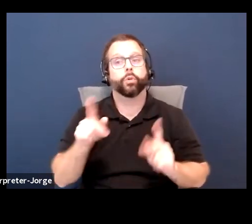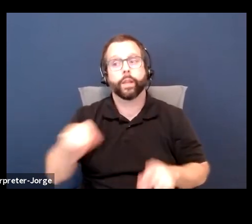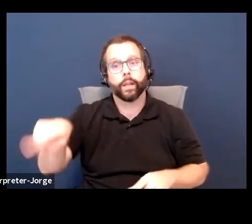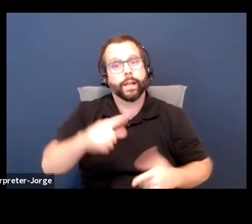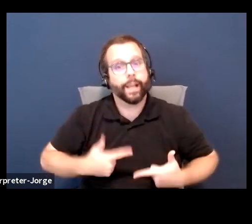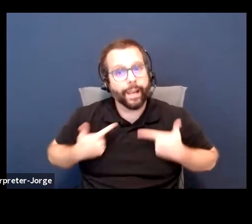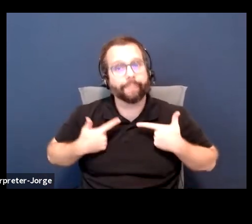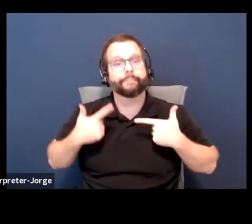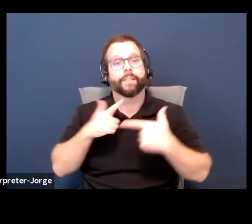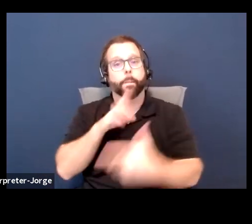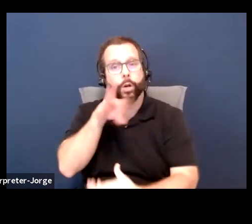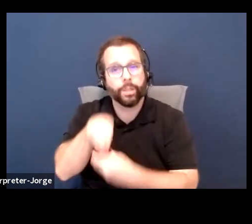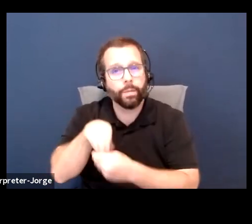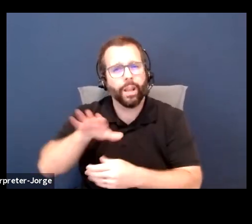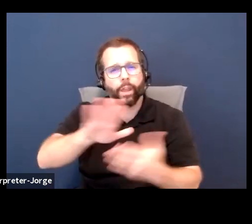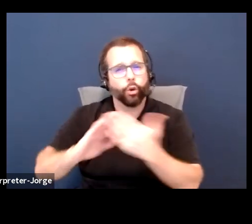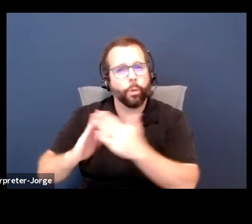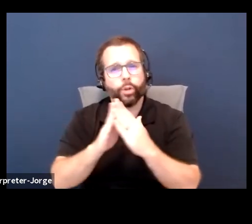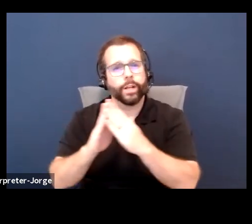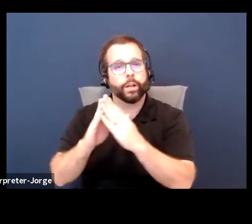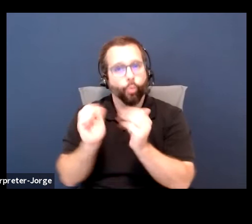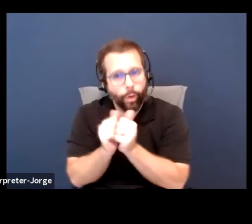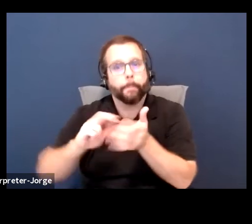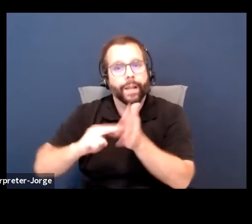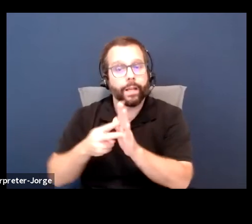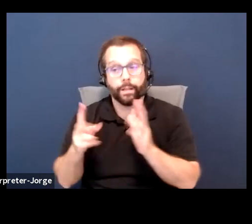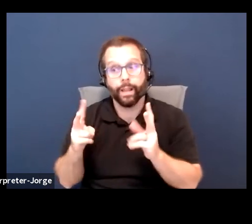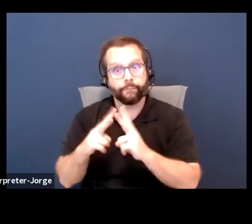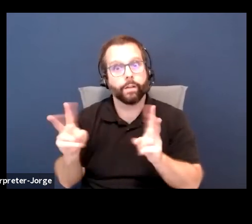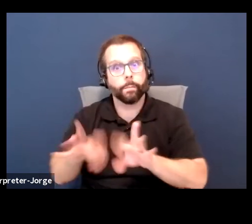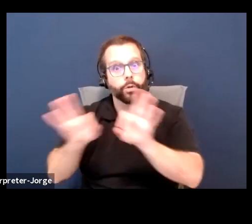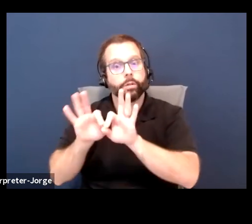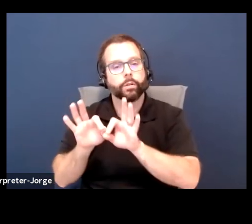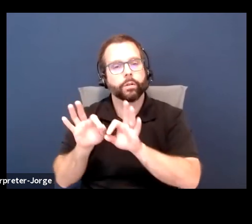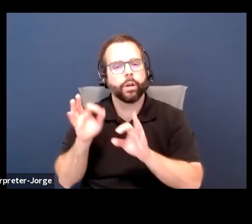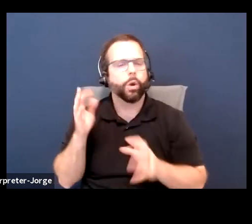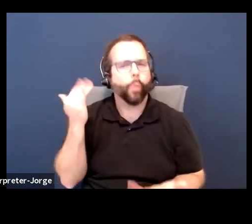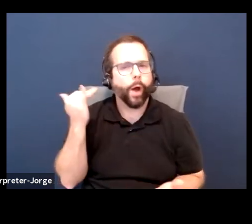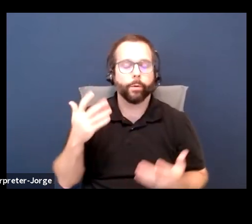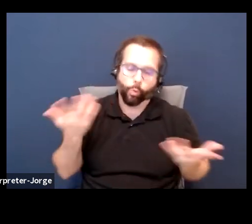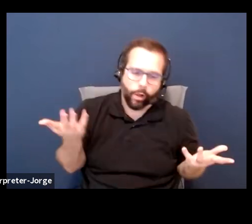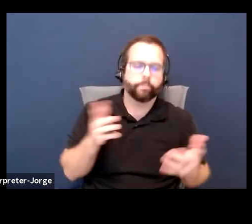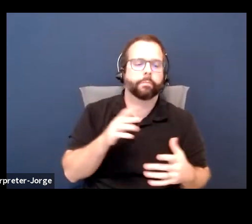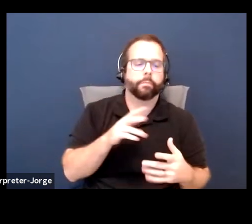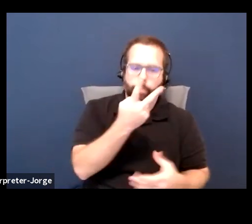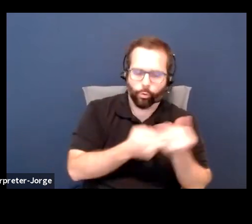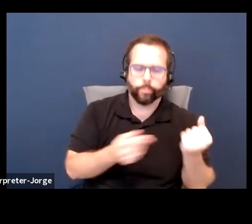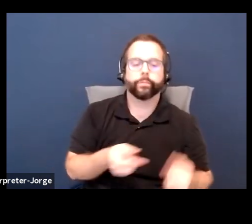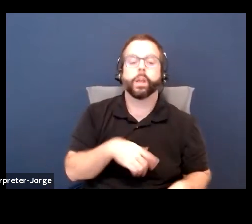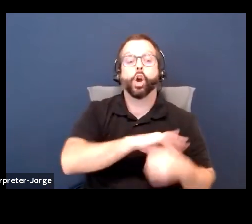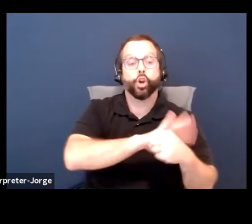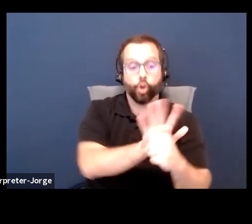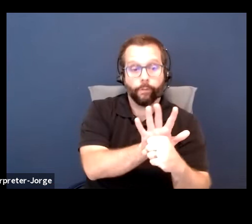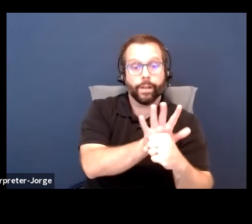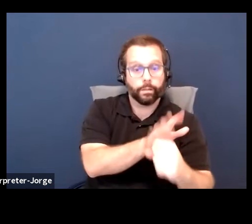communities has never been more important, both because the devastating impact that COVID-19 has had on our